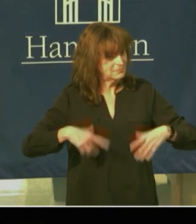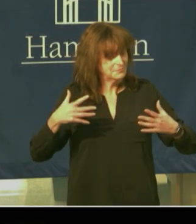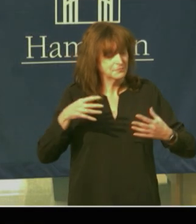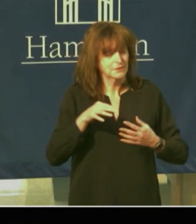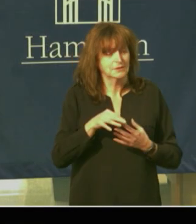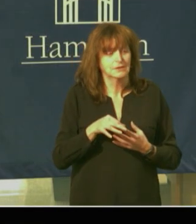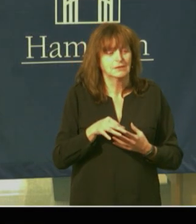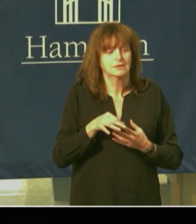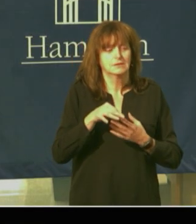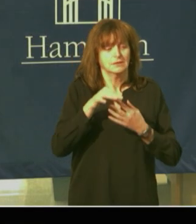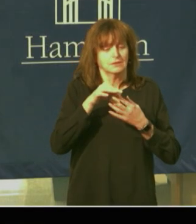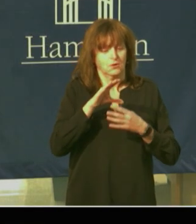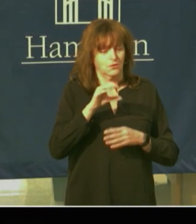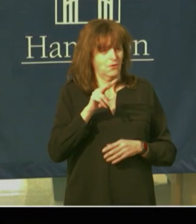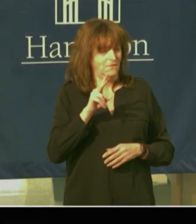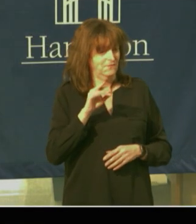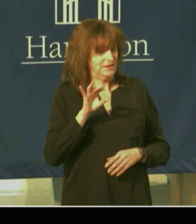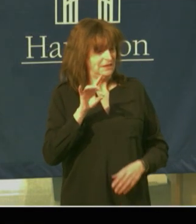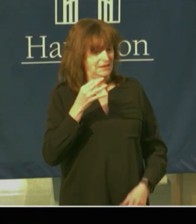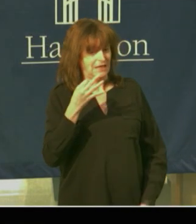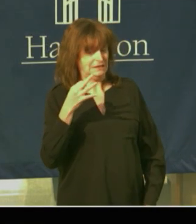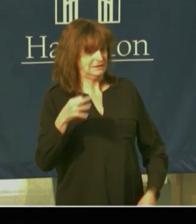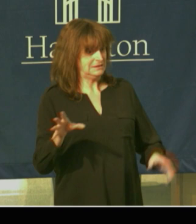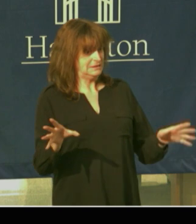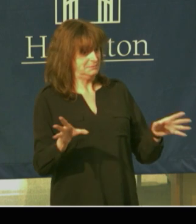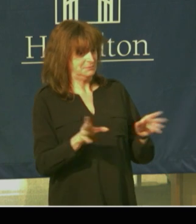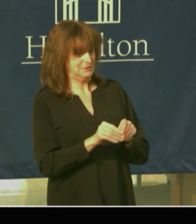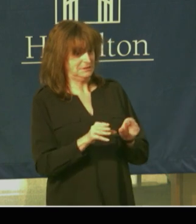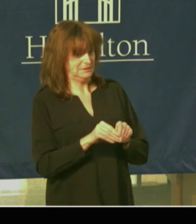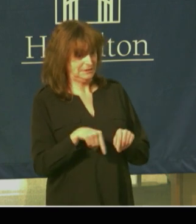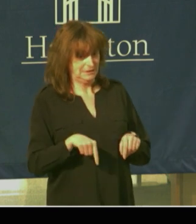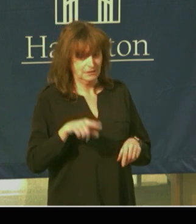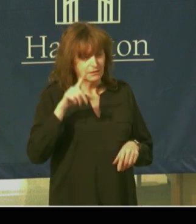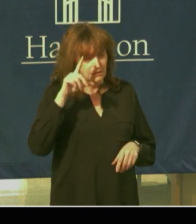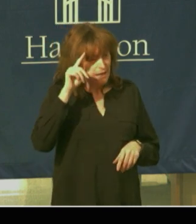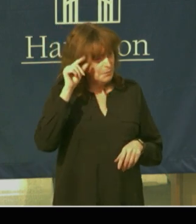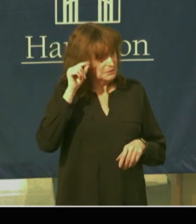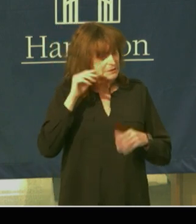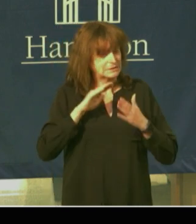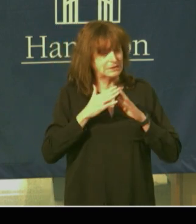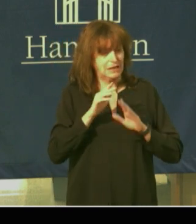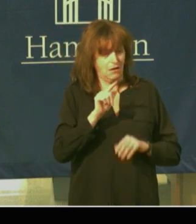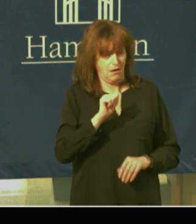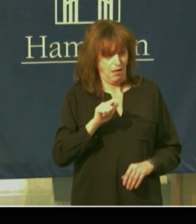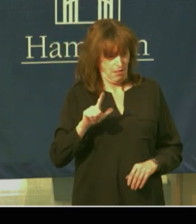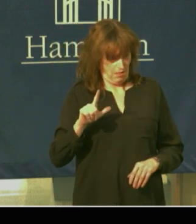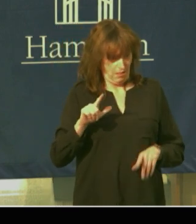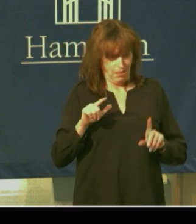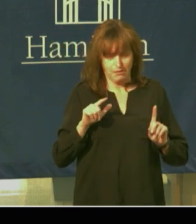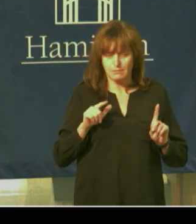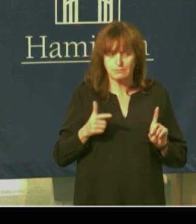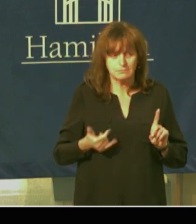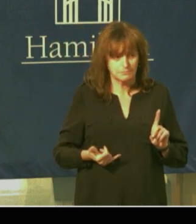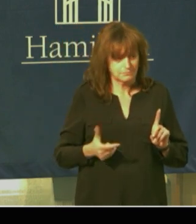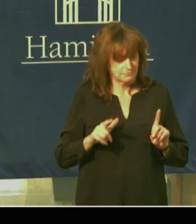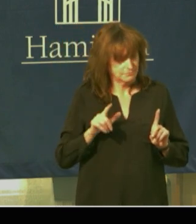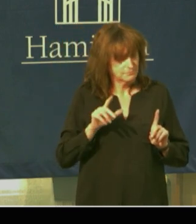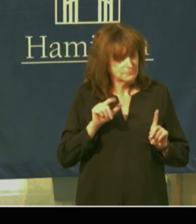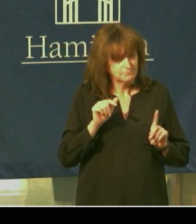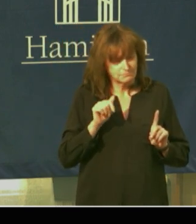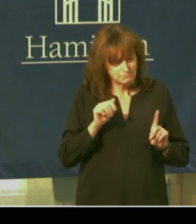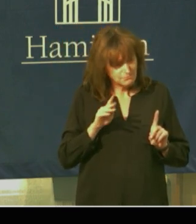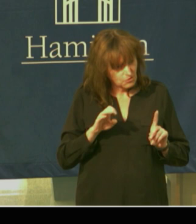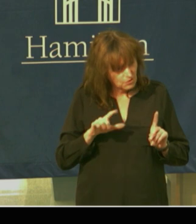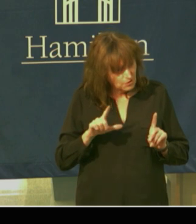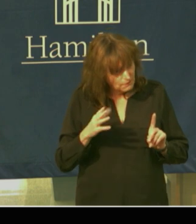2019 Town Hall, presented by City Hall and Cable 14. I'm Mike Fortune, and I will be your